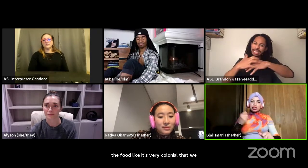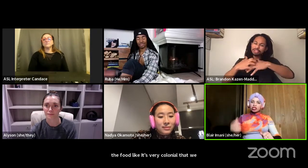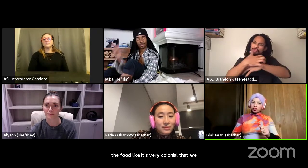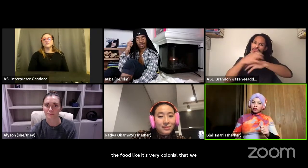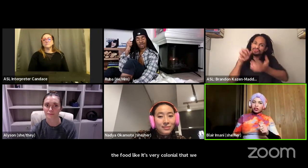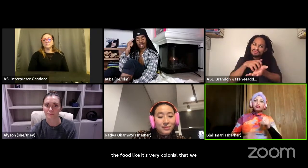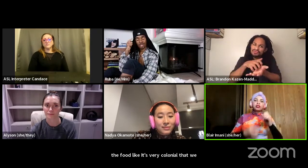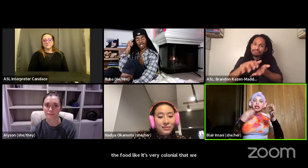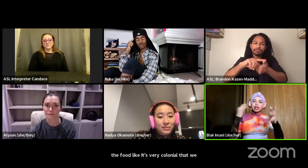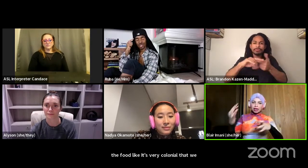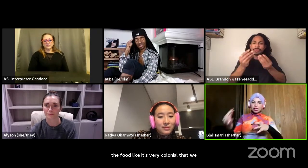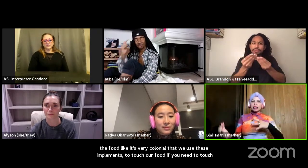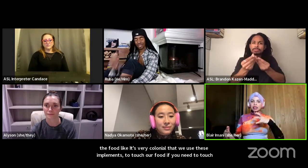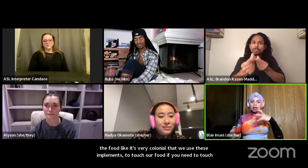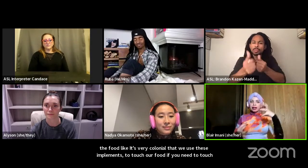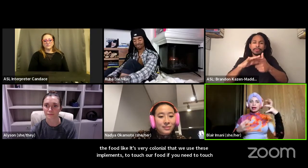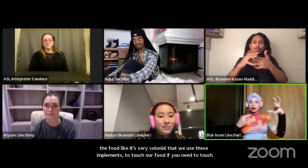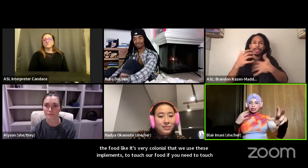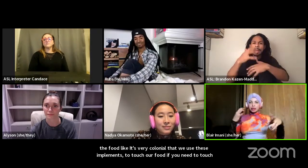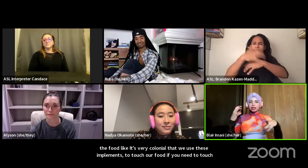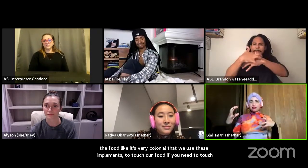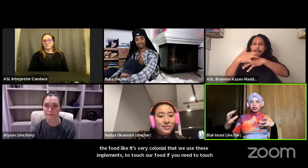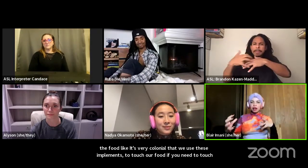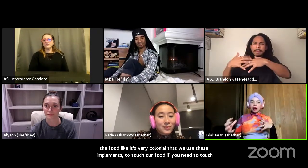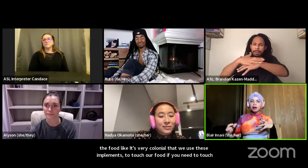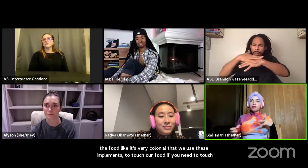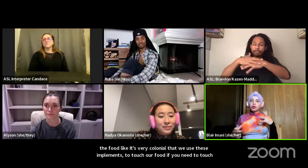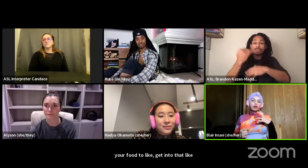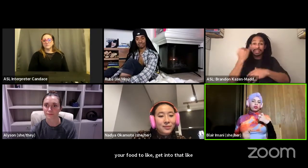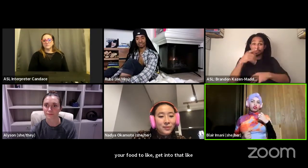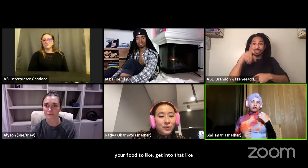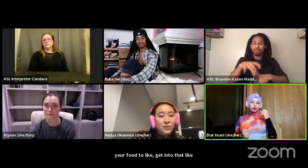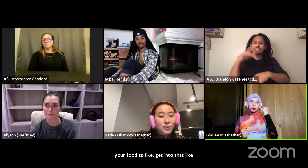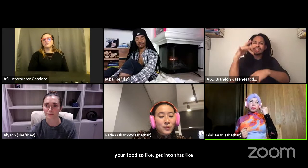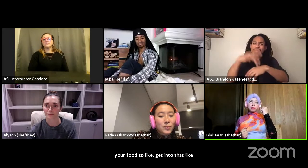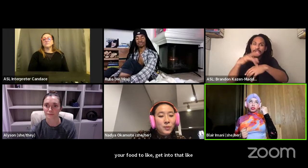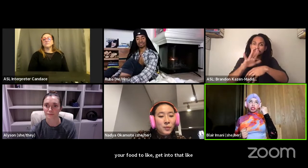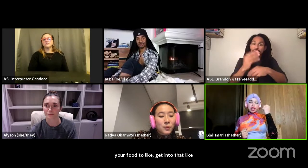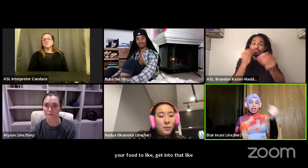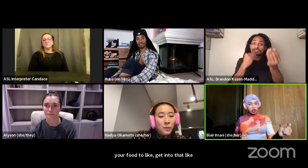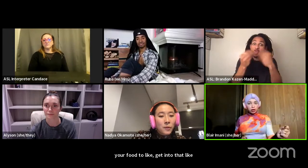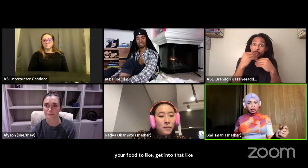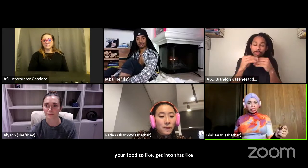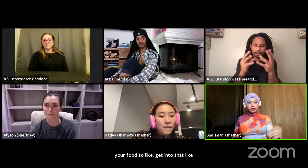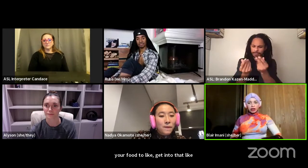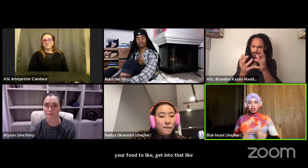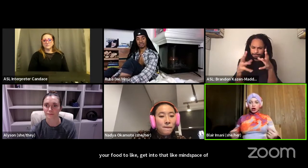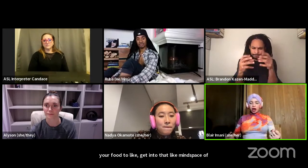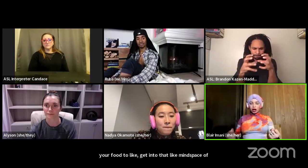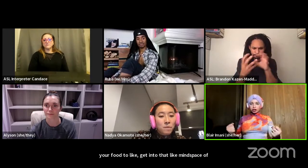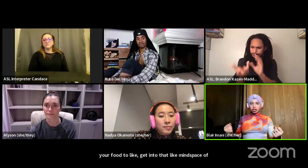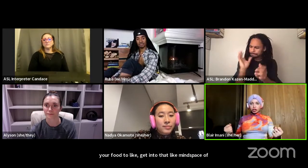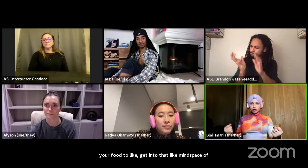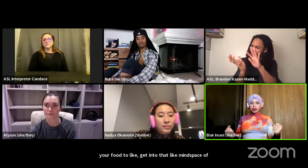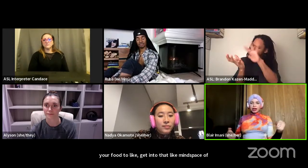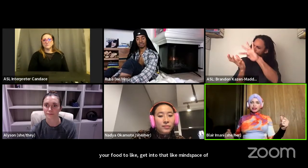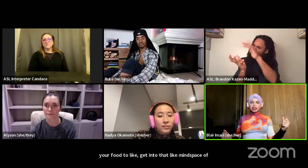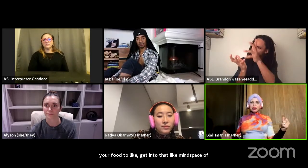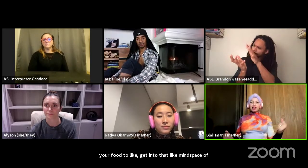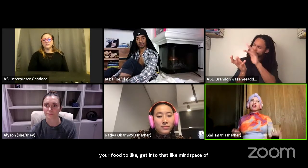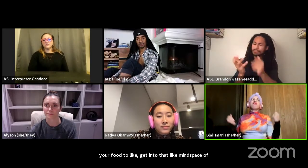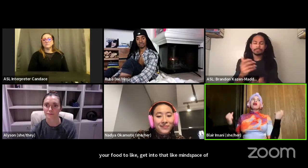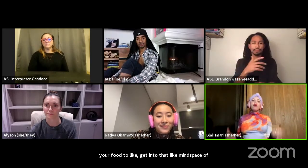you need to touch your food to like get into that like mind space of eating, or thank your body for giving you a hunger